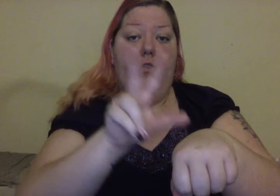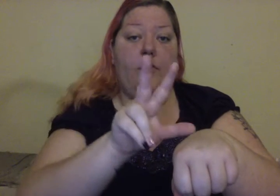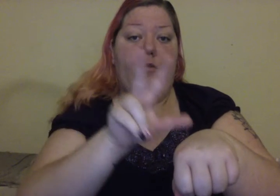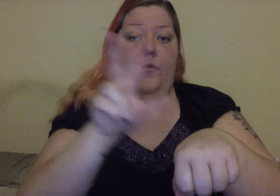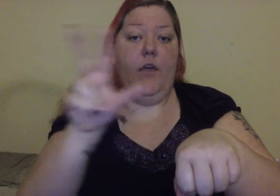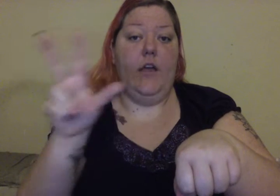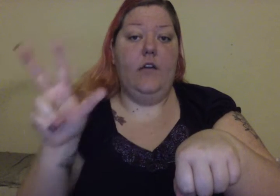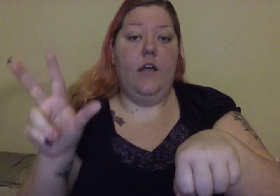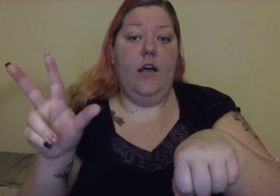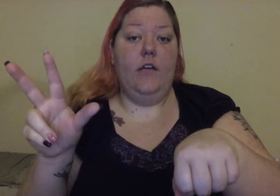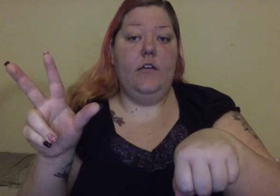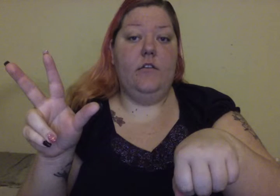3 o'clock,